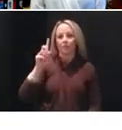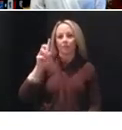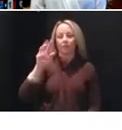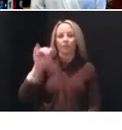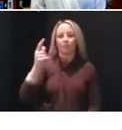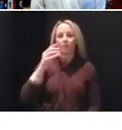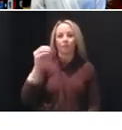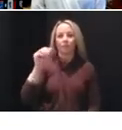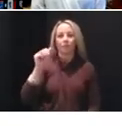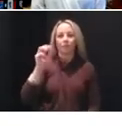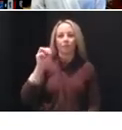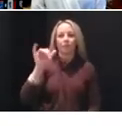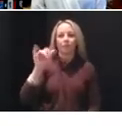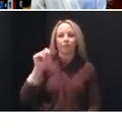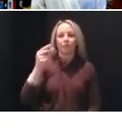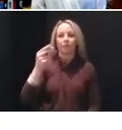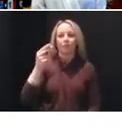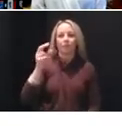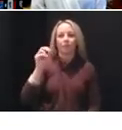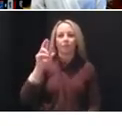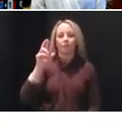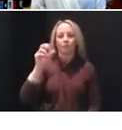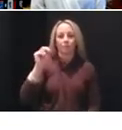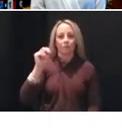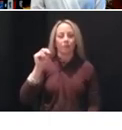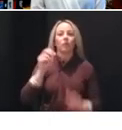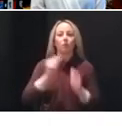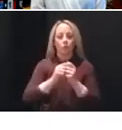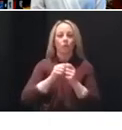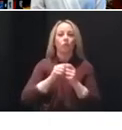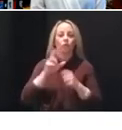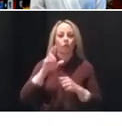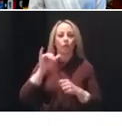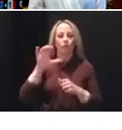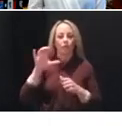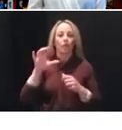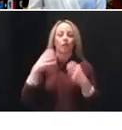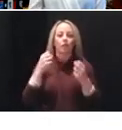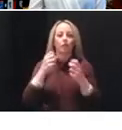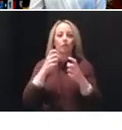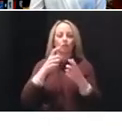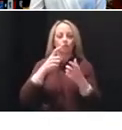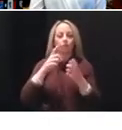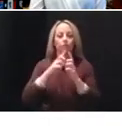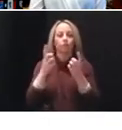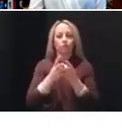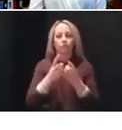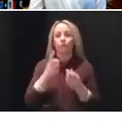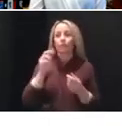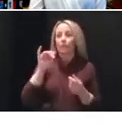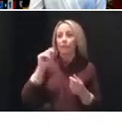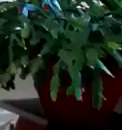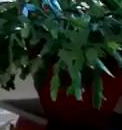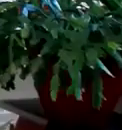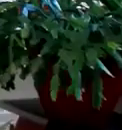of the Scutt County Health Department, who are going to talk about some misconceptions of COVID. Nita, let's start off with some Rock Island County numbers, please.